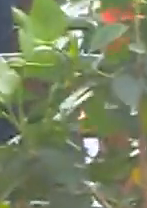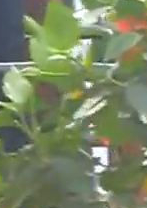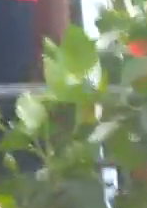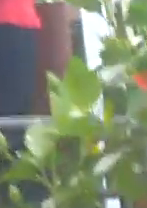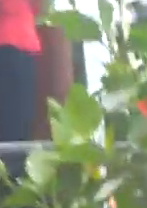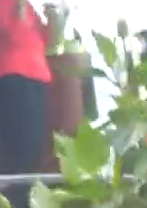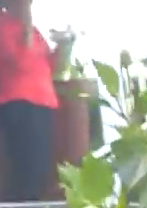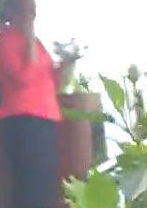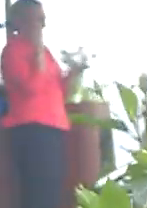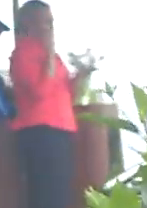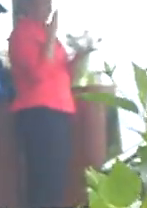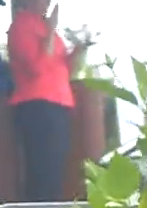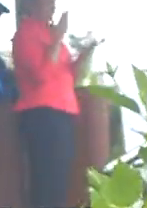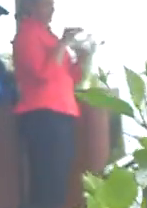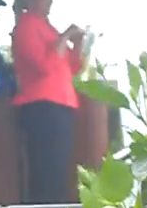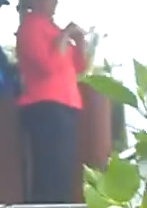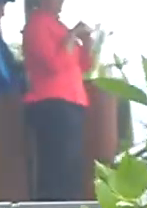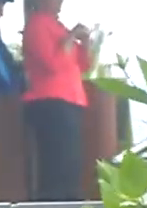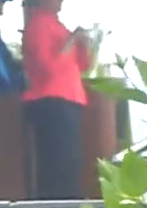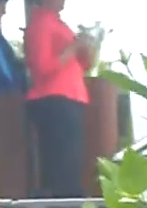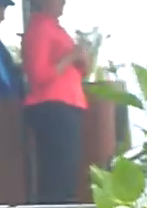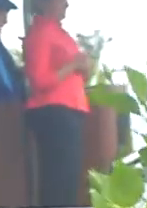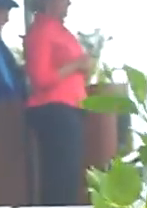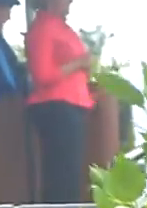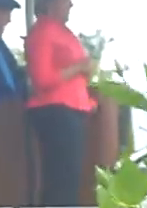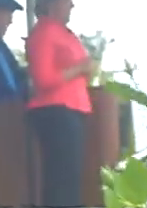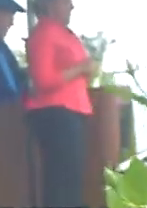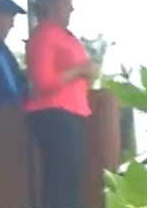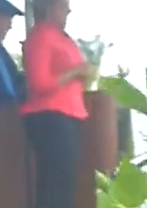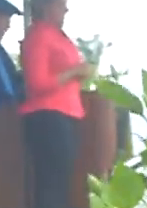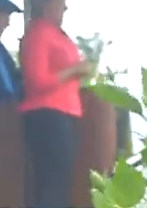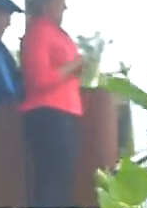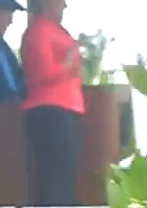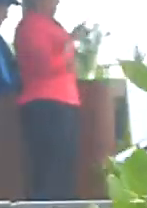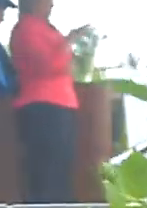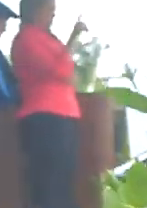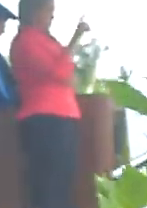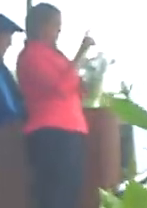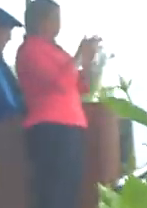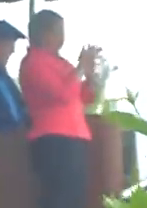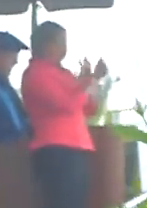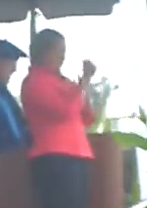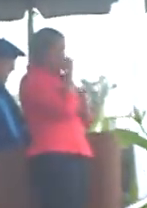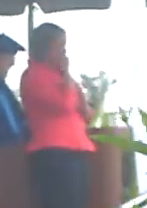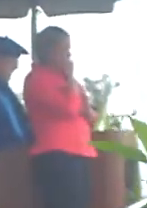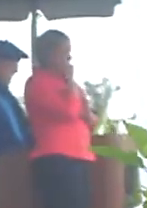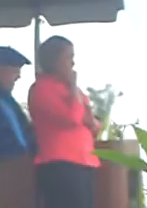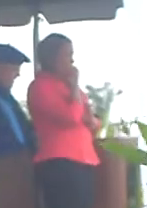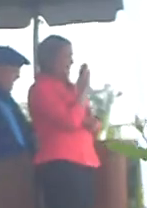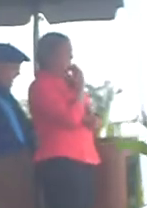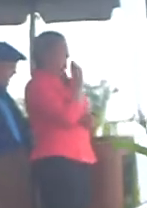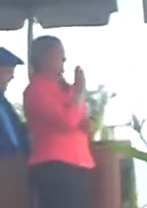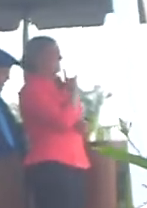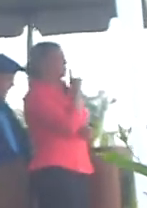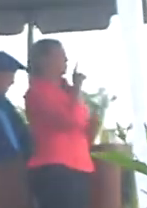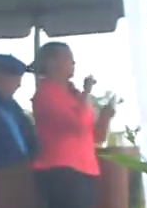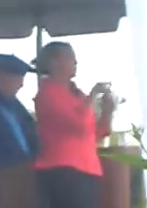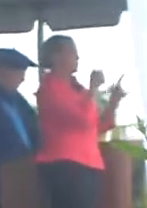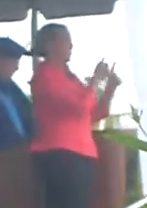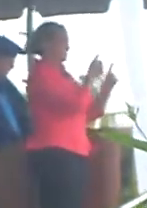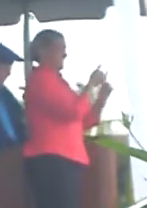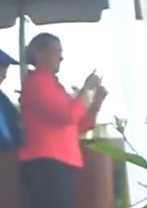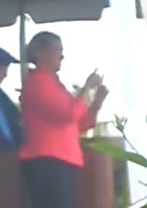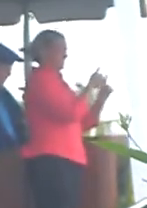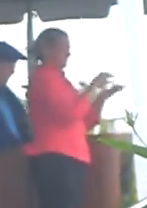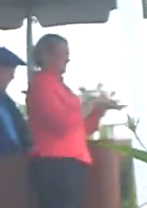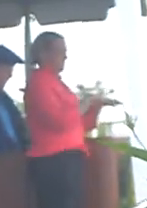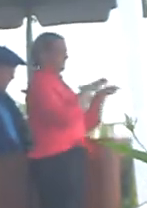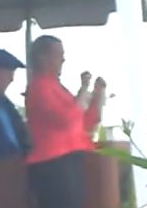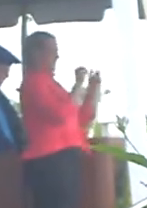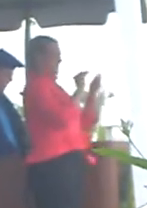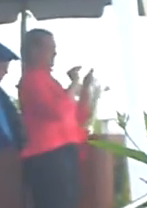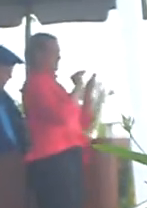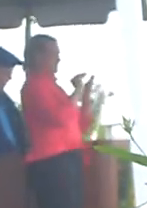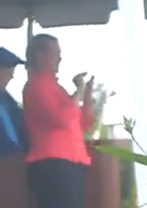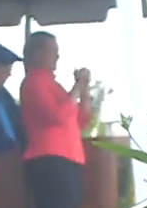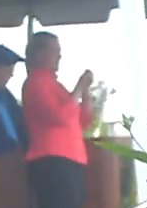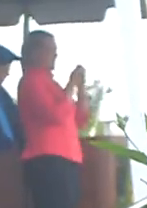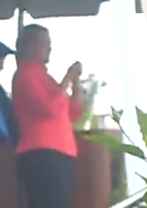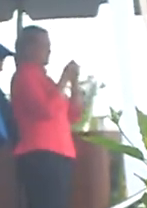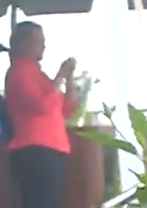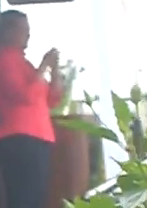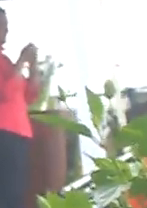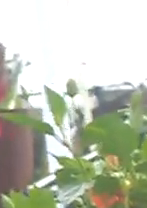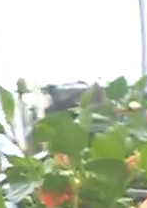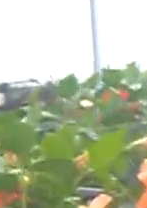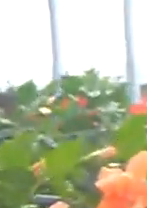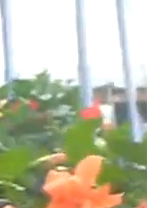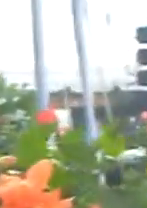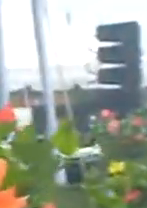Where you're going to need a keen mind and be true to yourself, take it easy, travel the globe, try your luck,